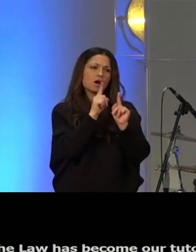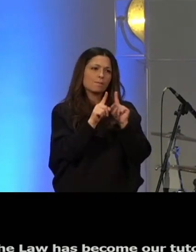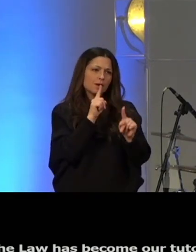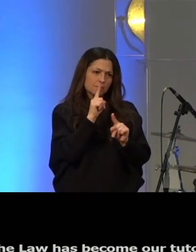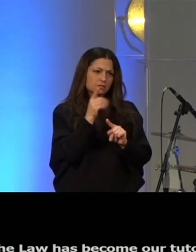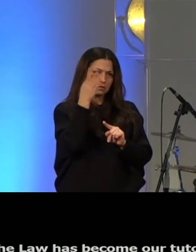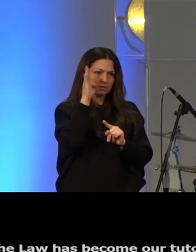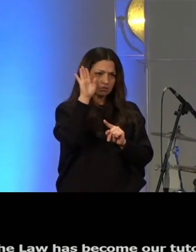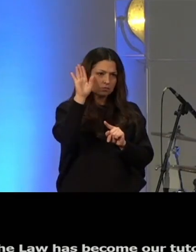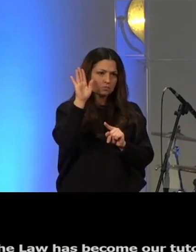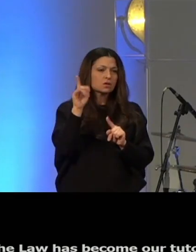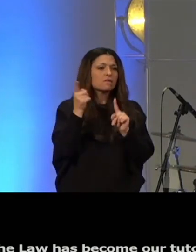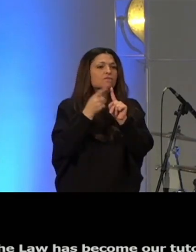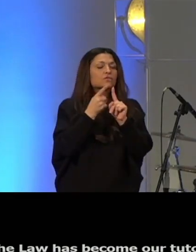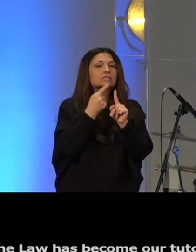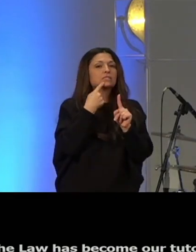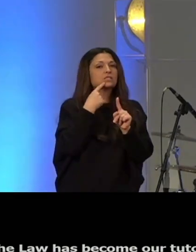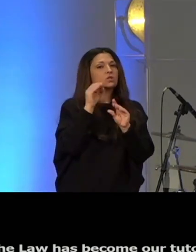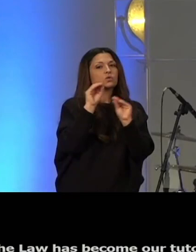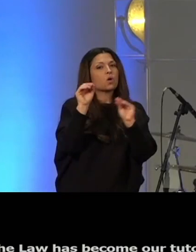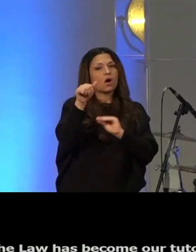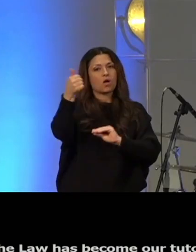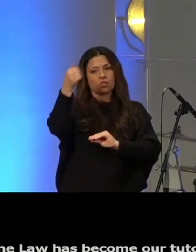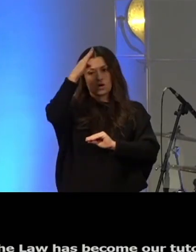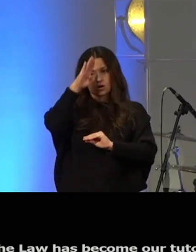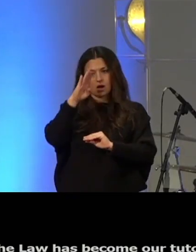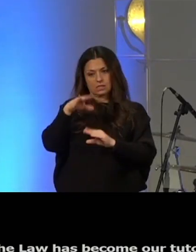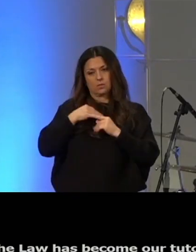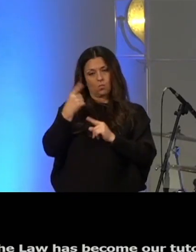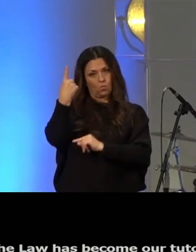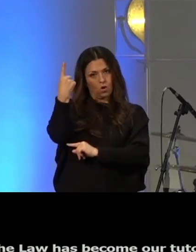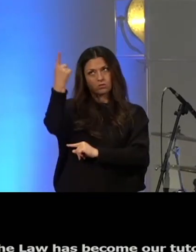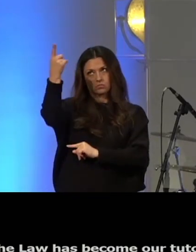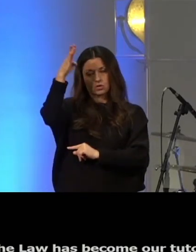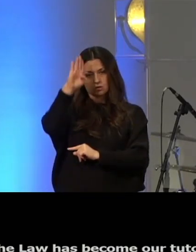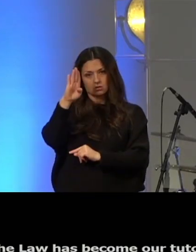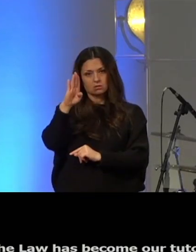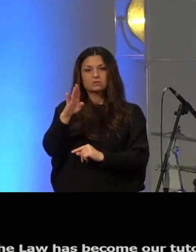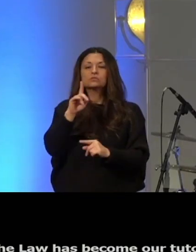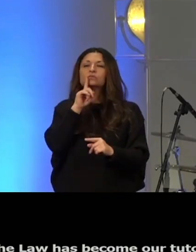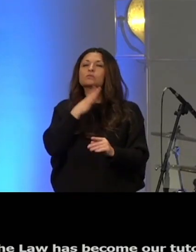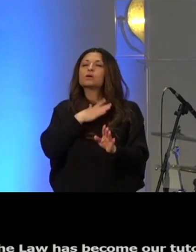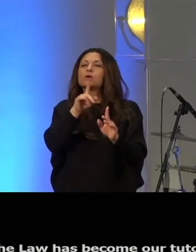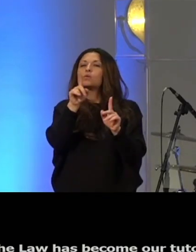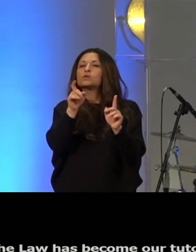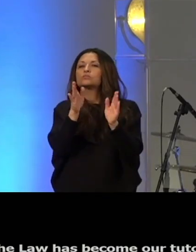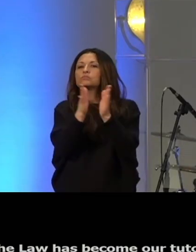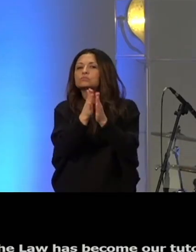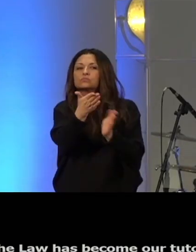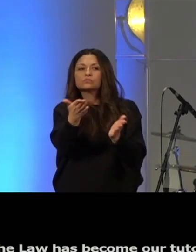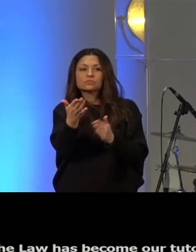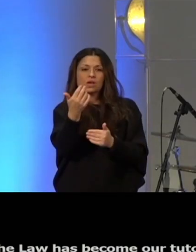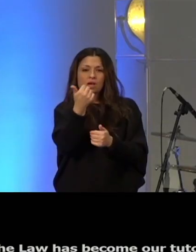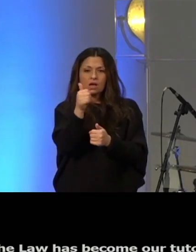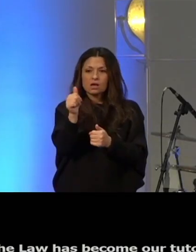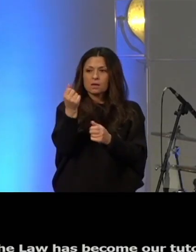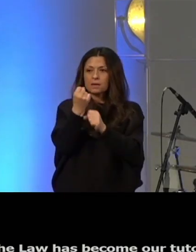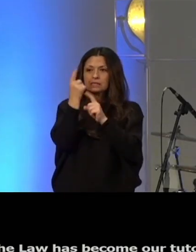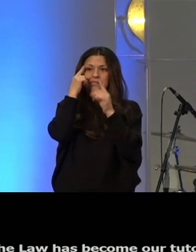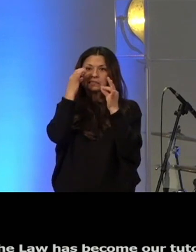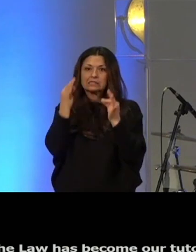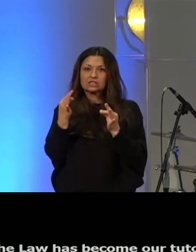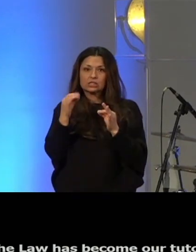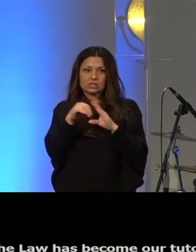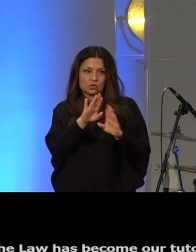commandment is, you shall have no other gods before me. So my question to you is, have you ever made a decision in your life without putting